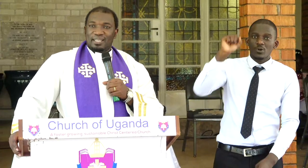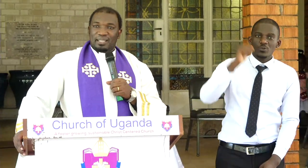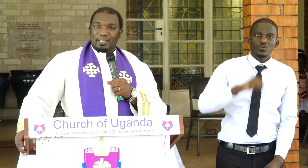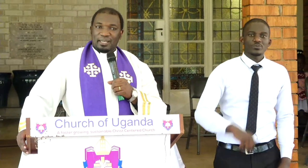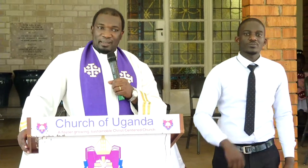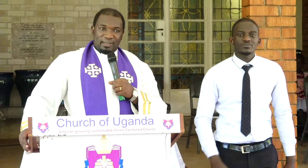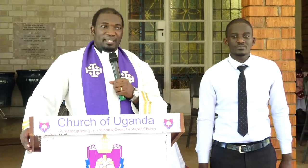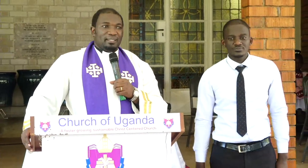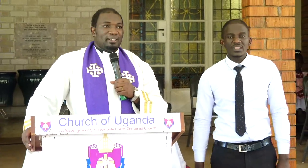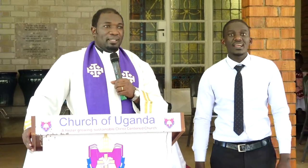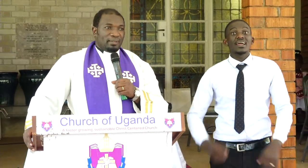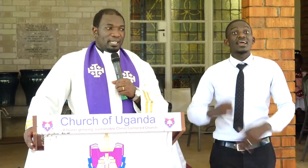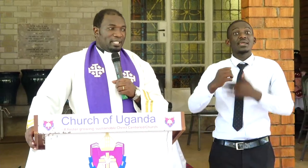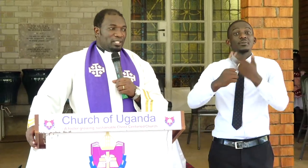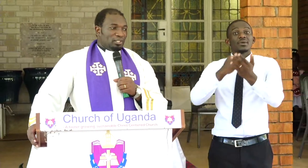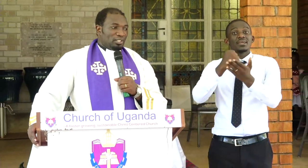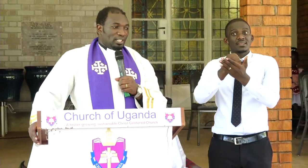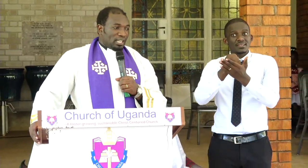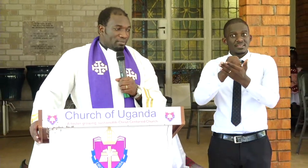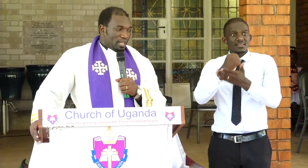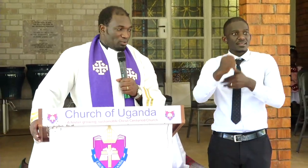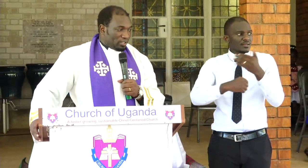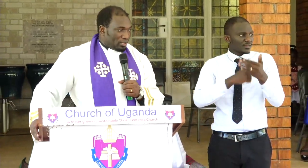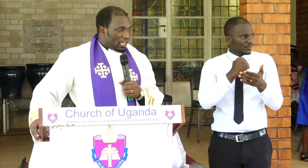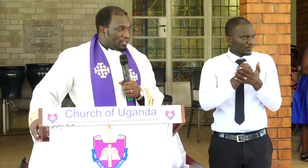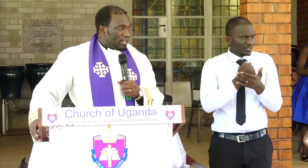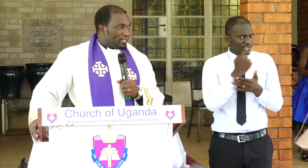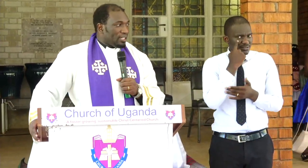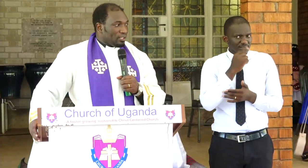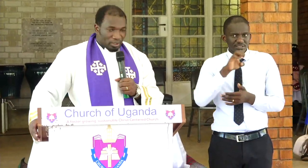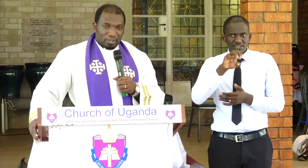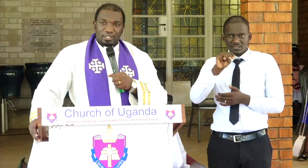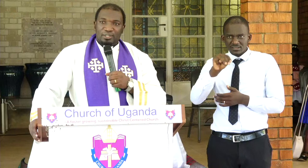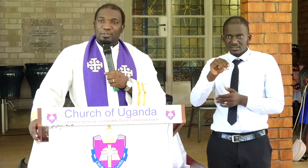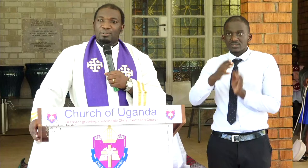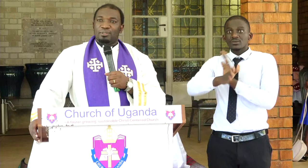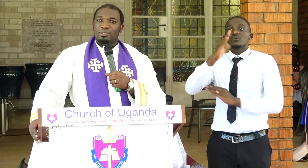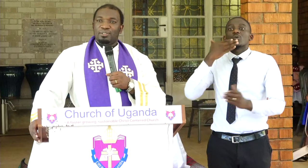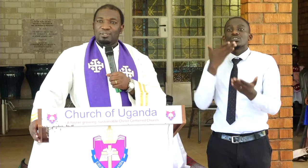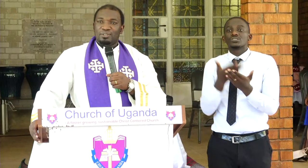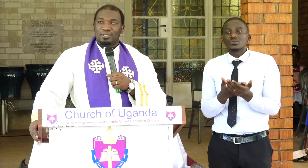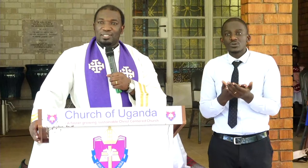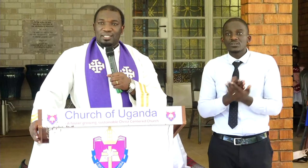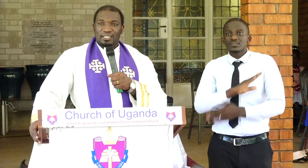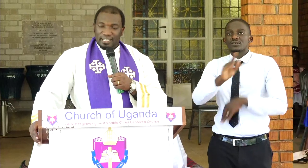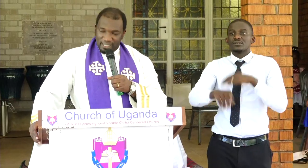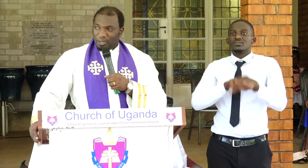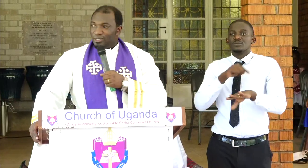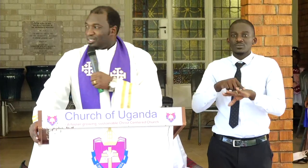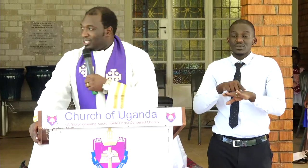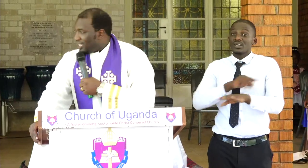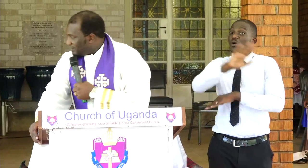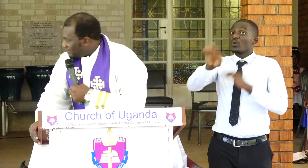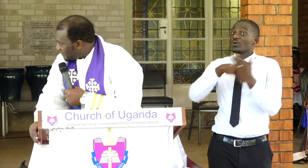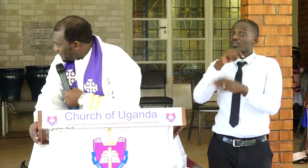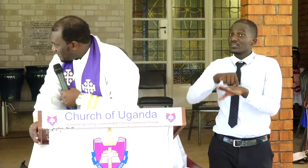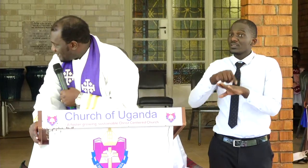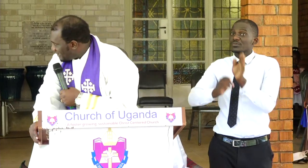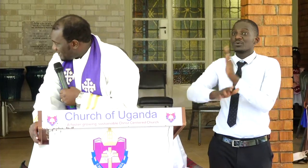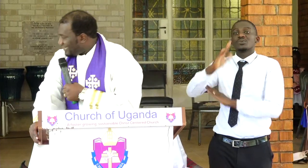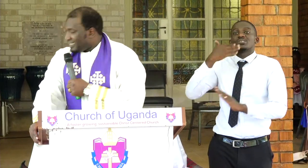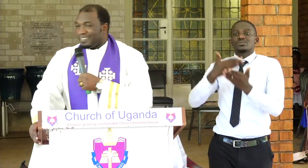nature. Wow. Amen. Amen. I didn't see Emmanuel saying that. God is good. And all the time.